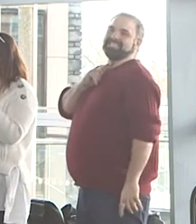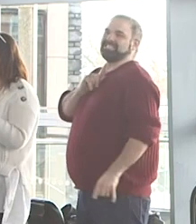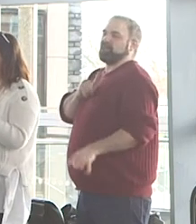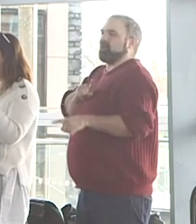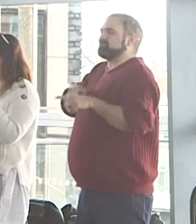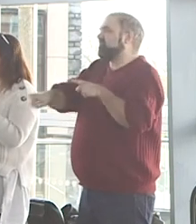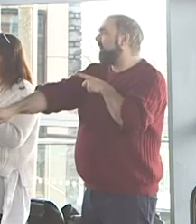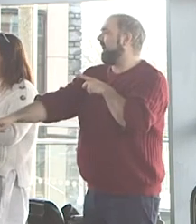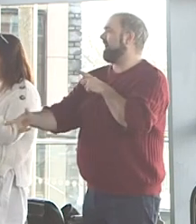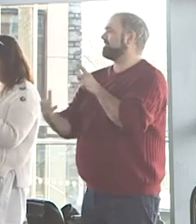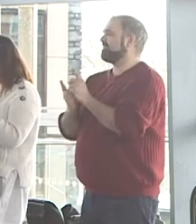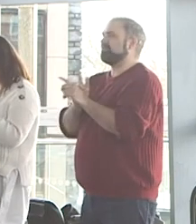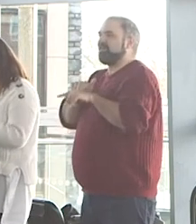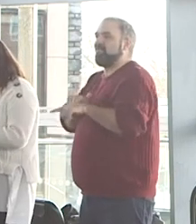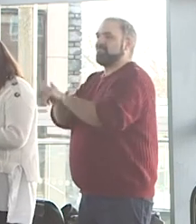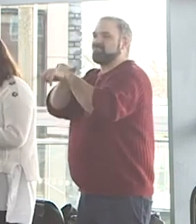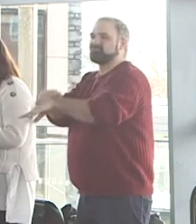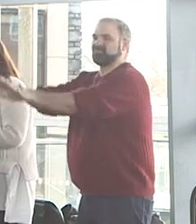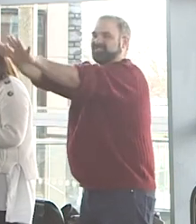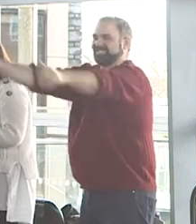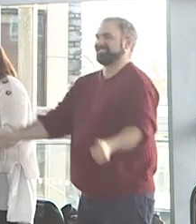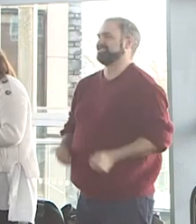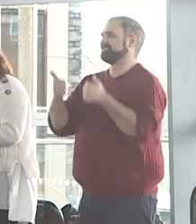to like follow through with this.